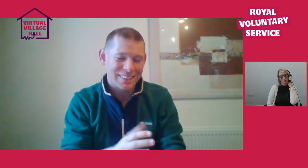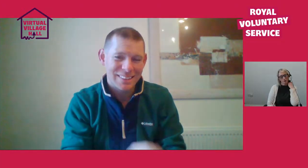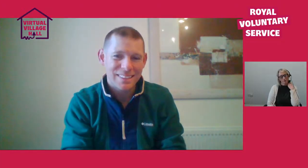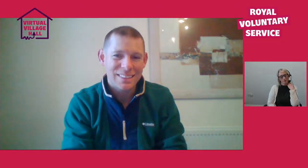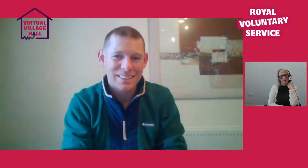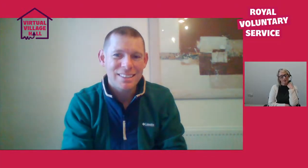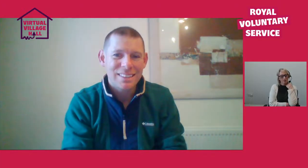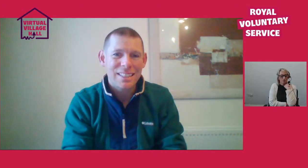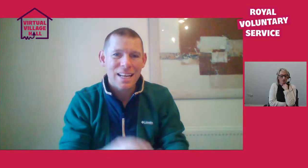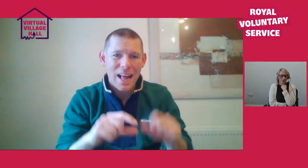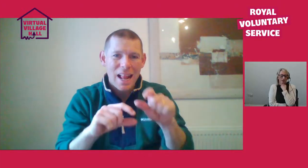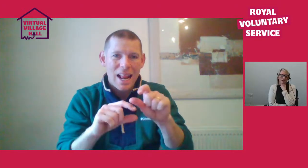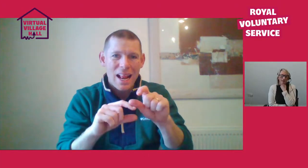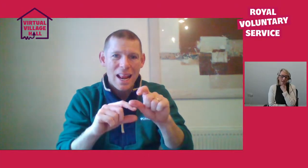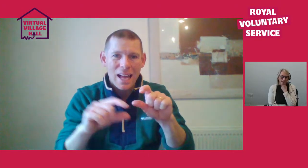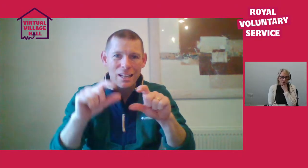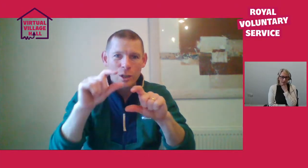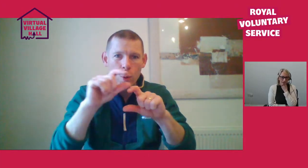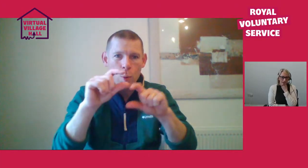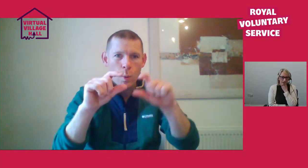And number 12, the last one.